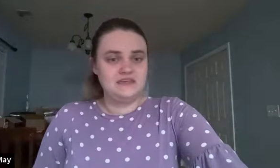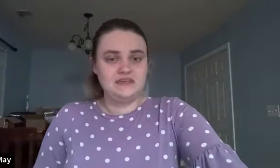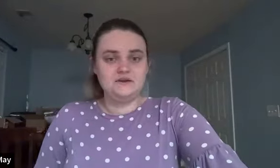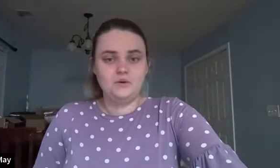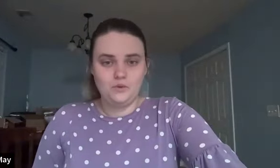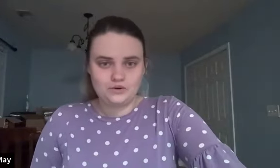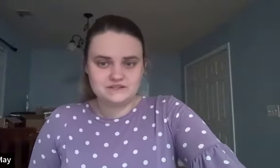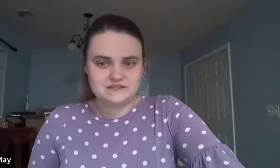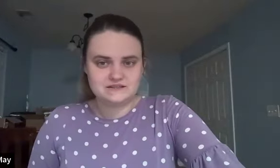Then horse.